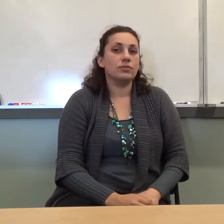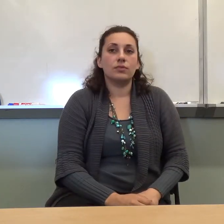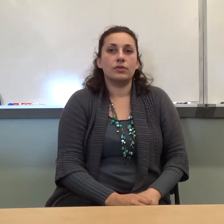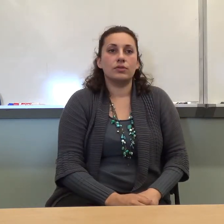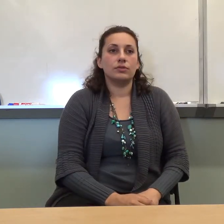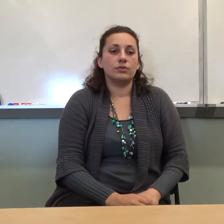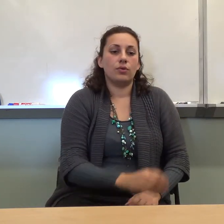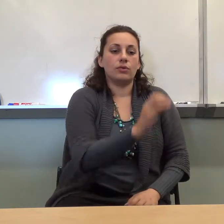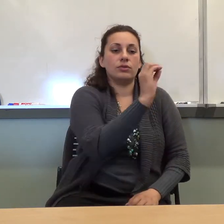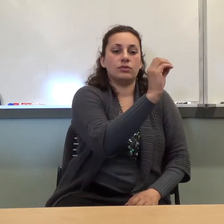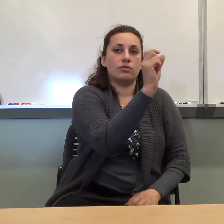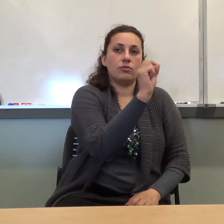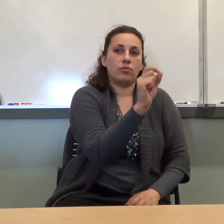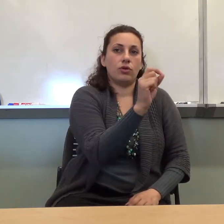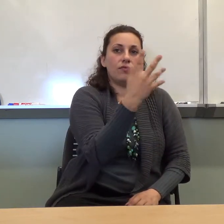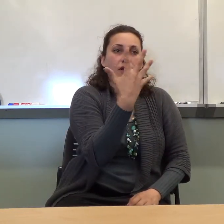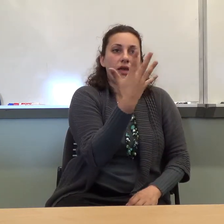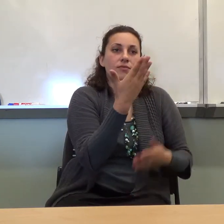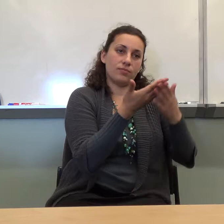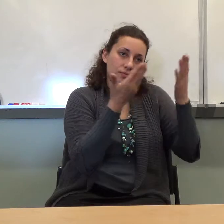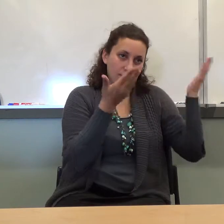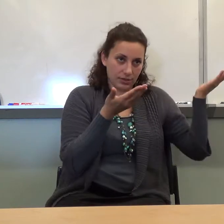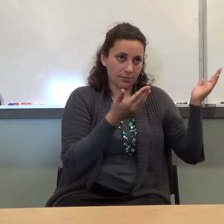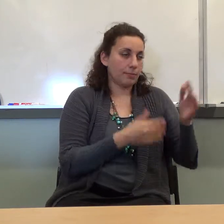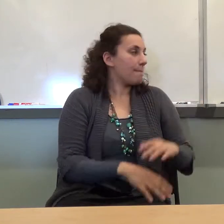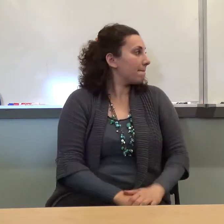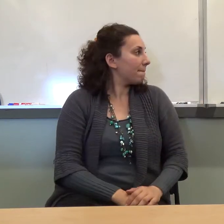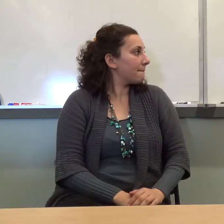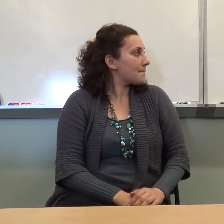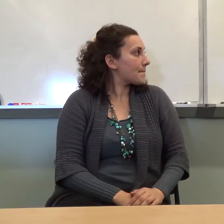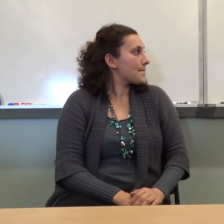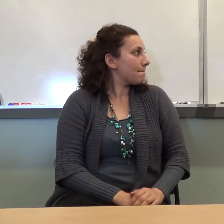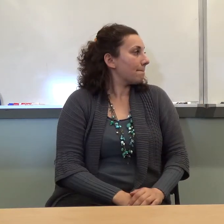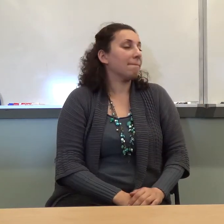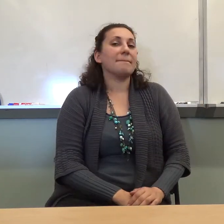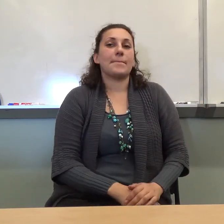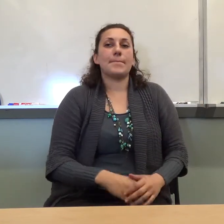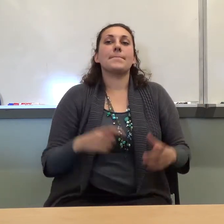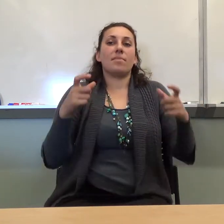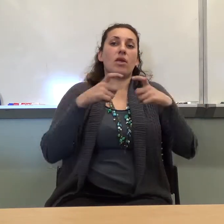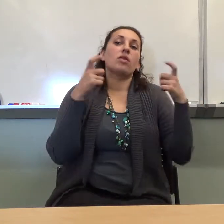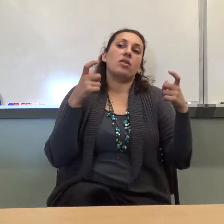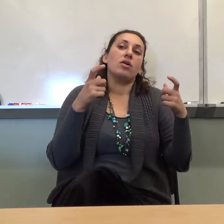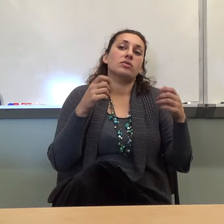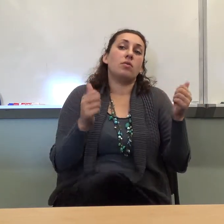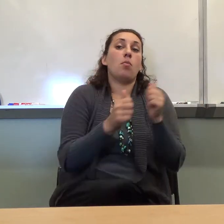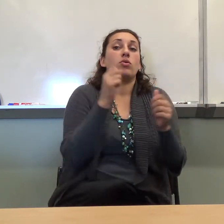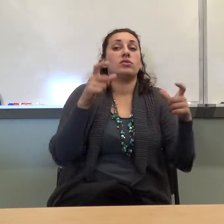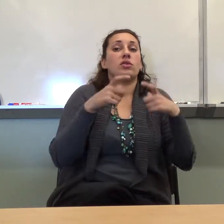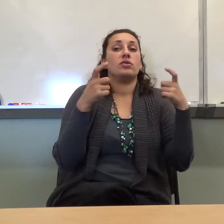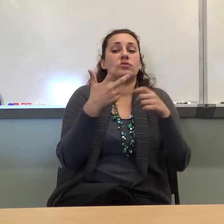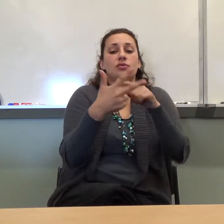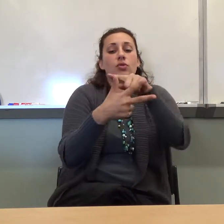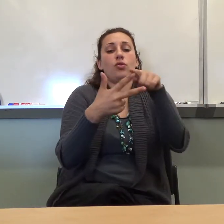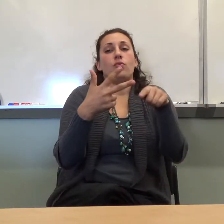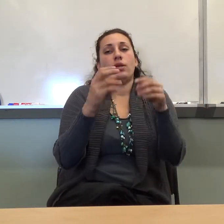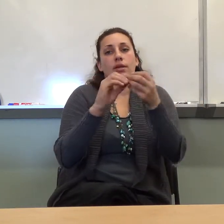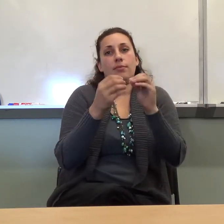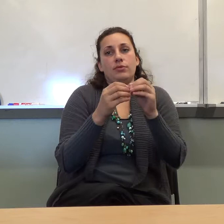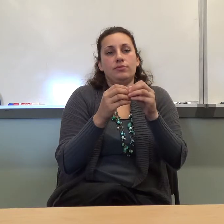there. Okay, so that's the largest of the three. Now, go back to these two. We're finished with that one. We know where it